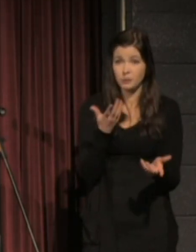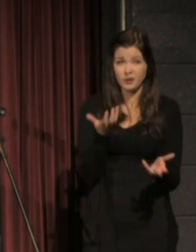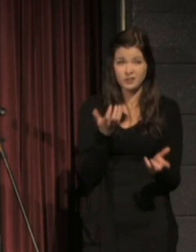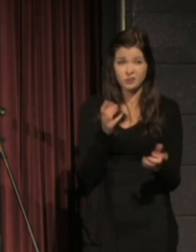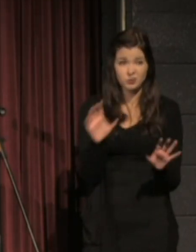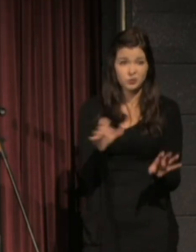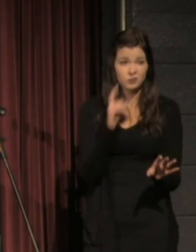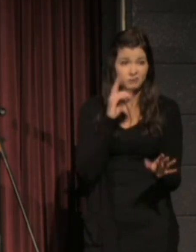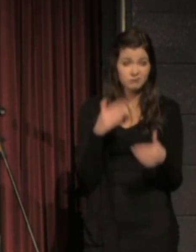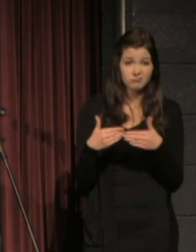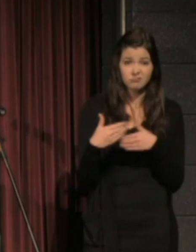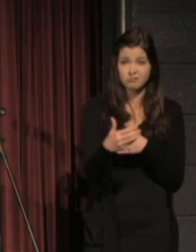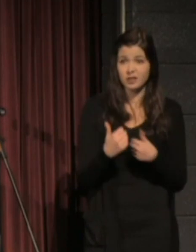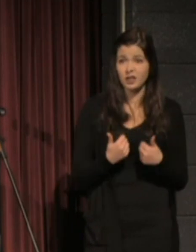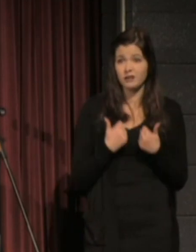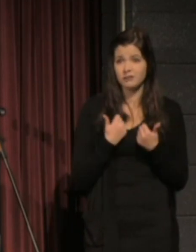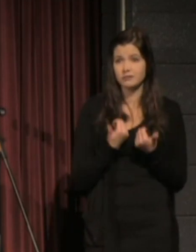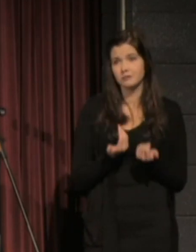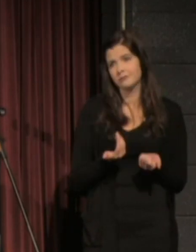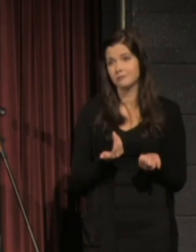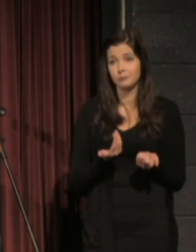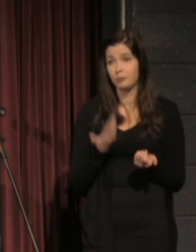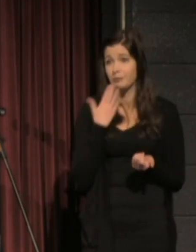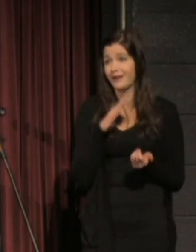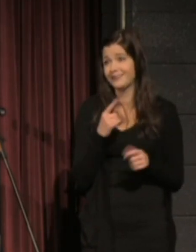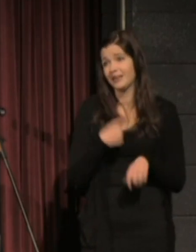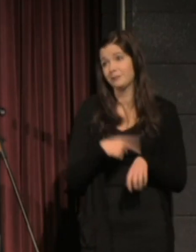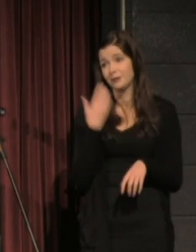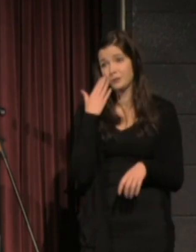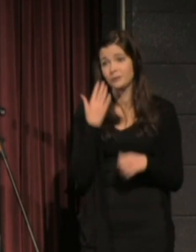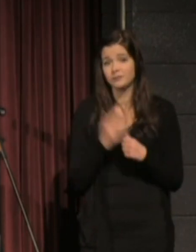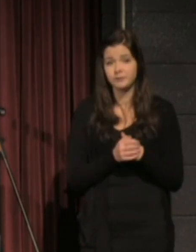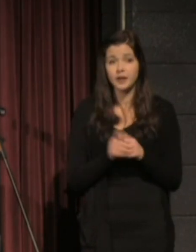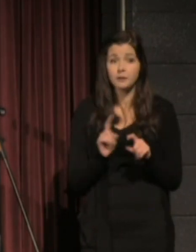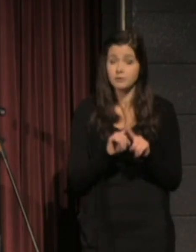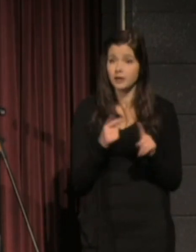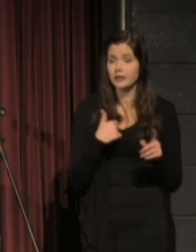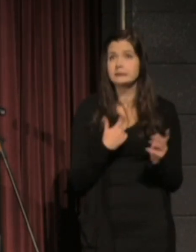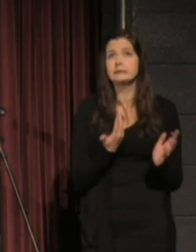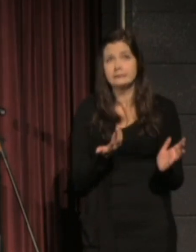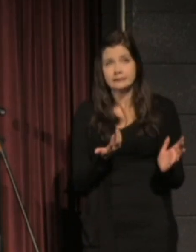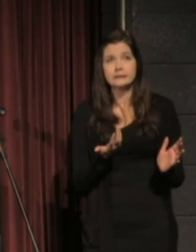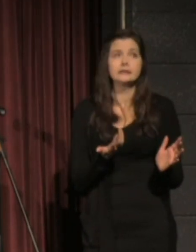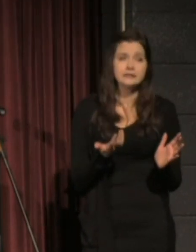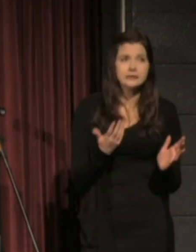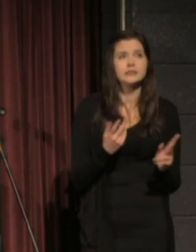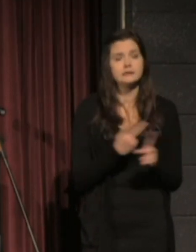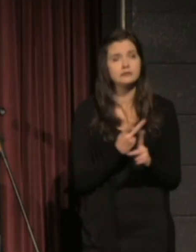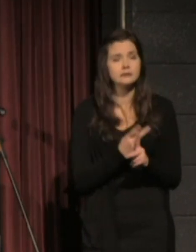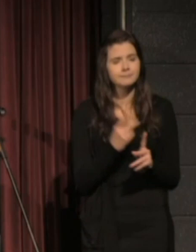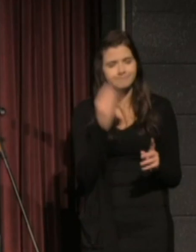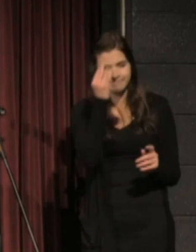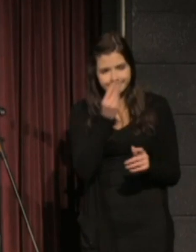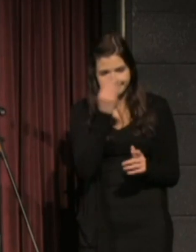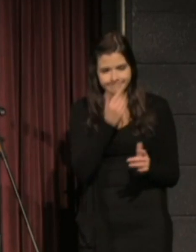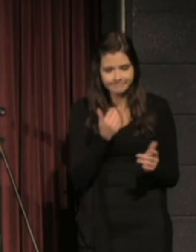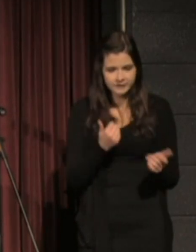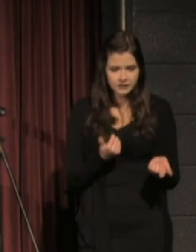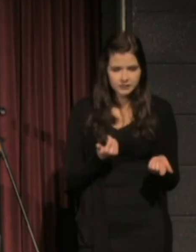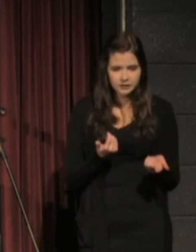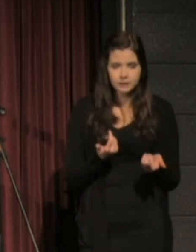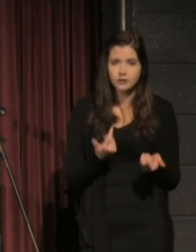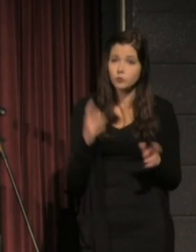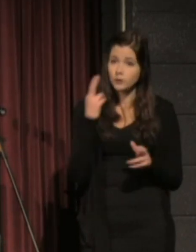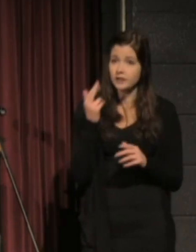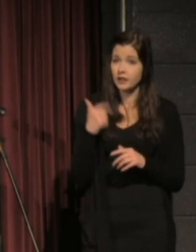rest of my life. Poor timing, I know. But I regrouped, and after some self-reflection, realized